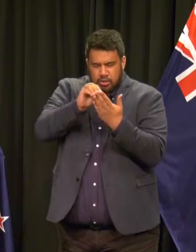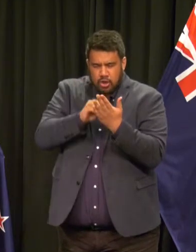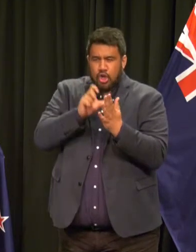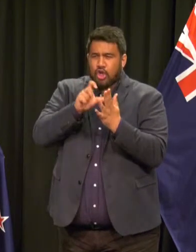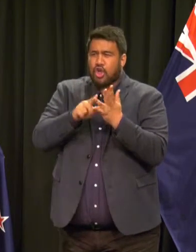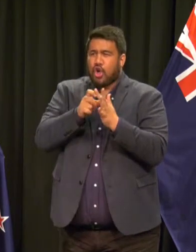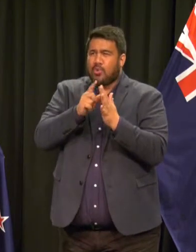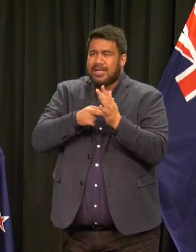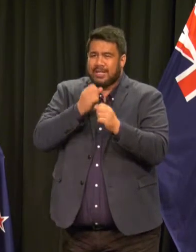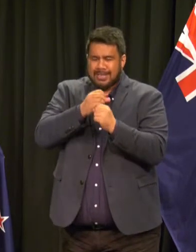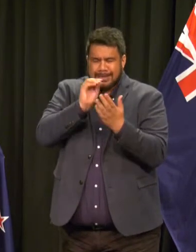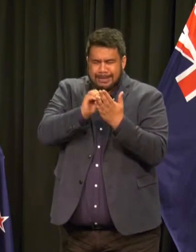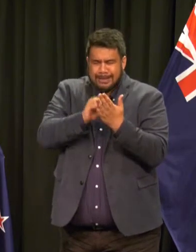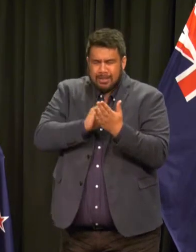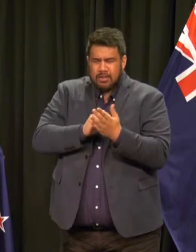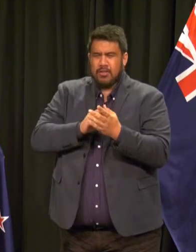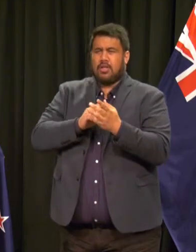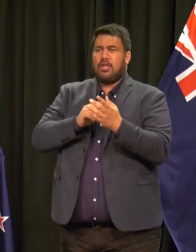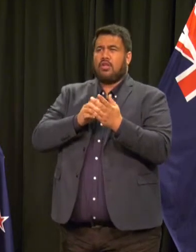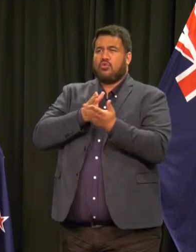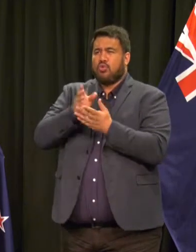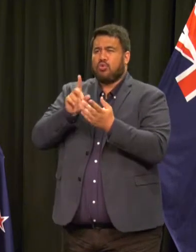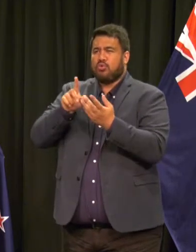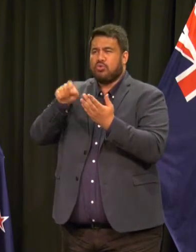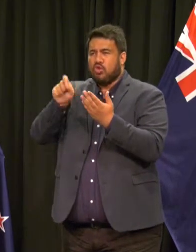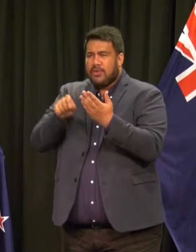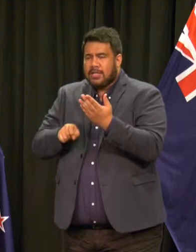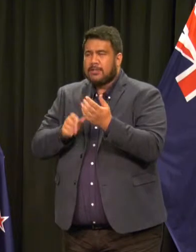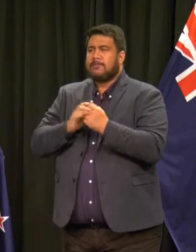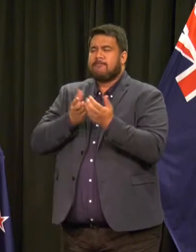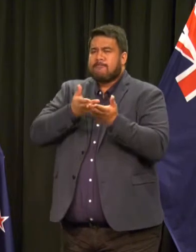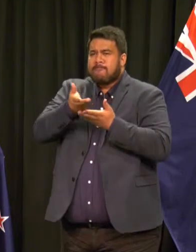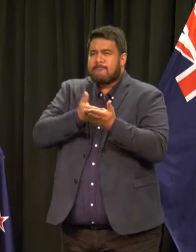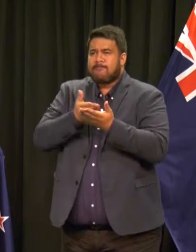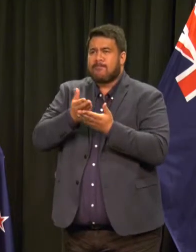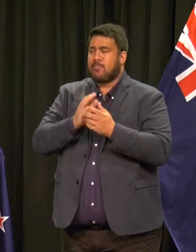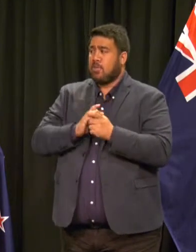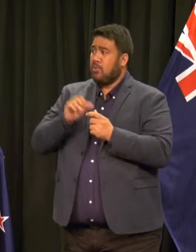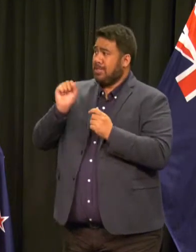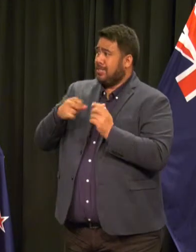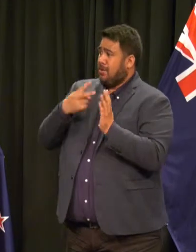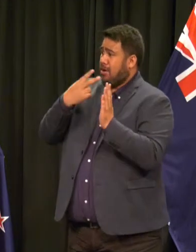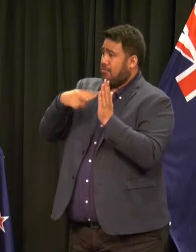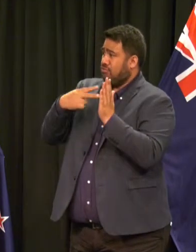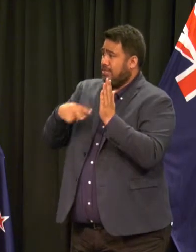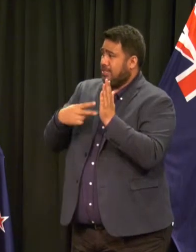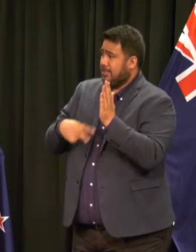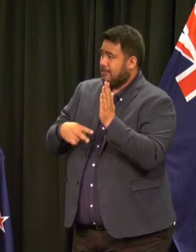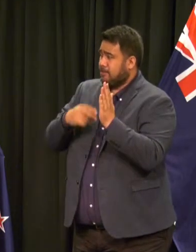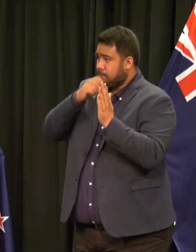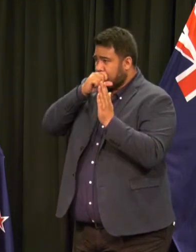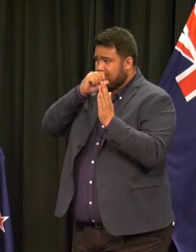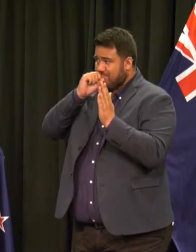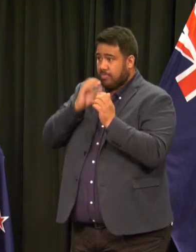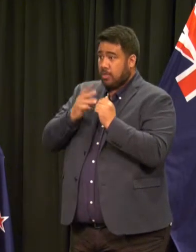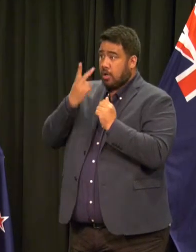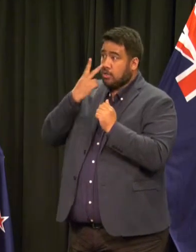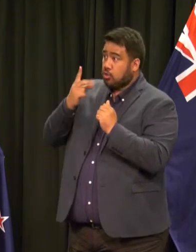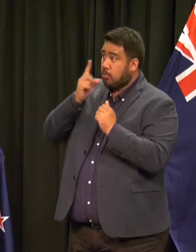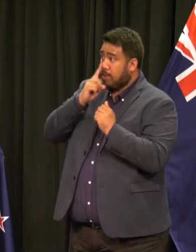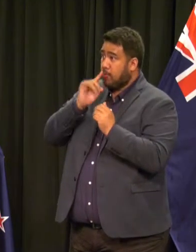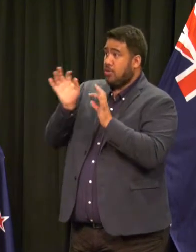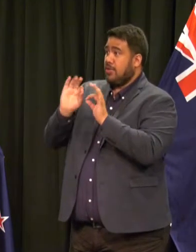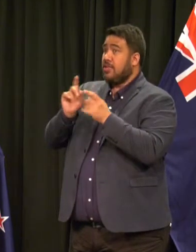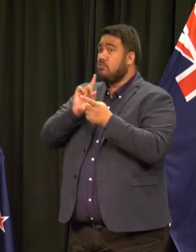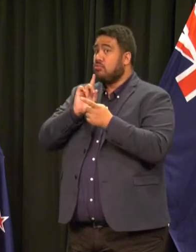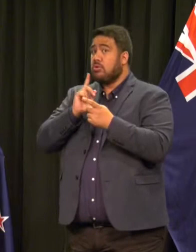committed based on what people say in face-to-face surveys. Well, yes, but I did read it, and I saw it as a category for people that hadn't reported a crime